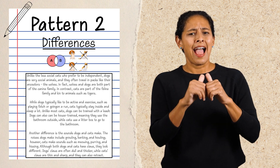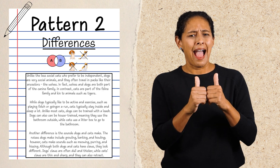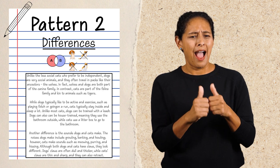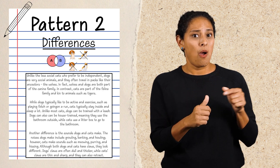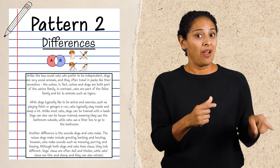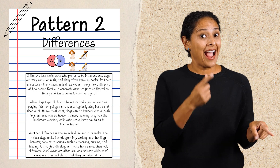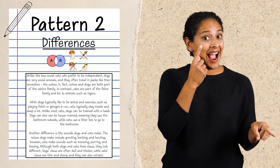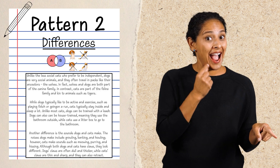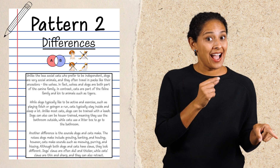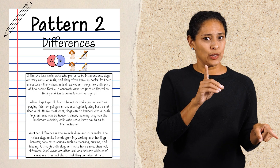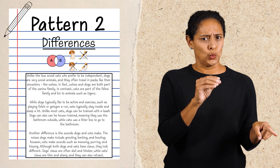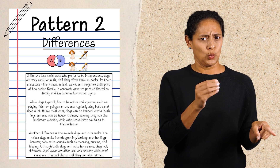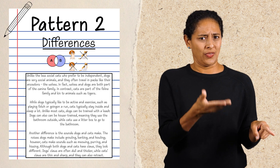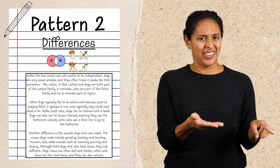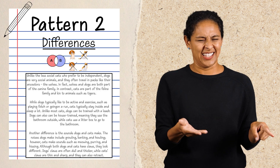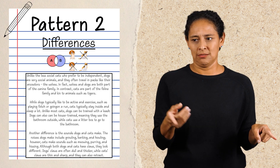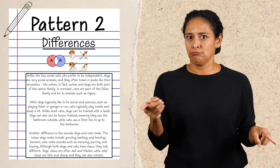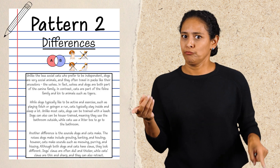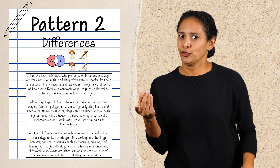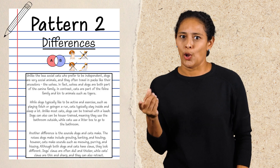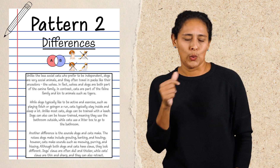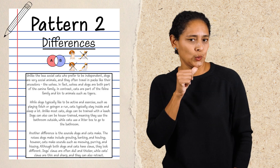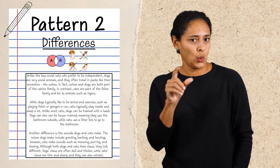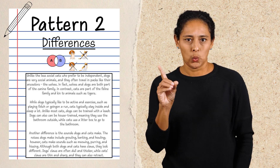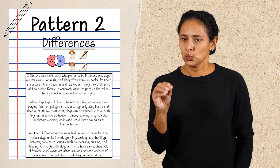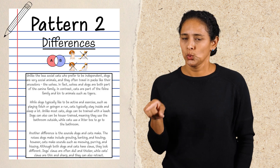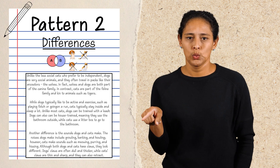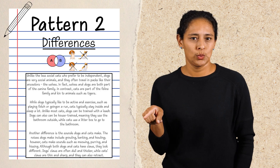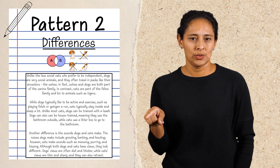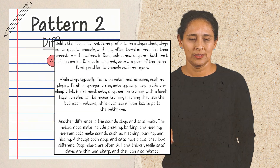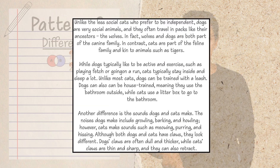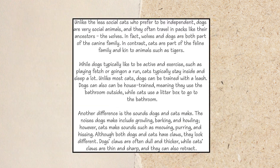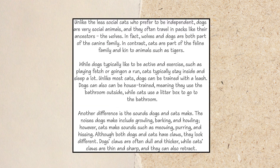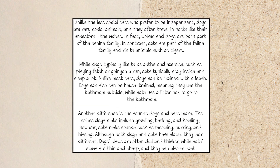and how cats do things dogs don't do.